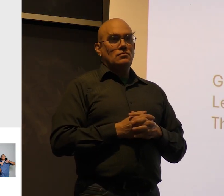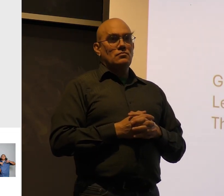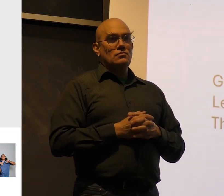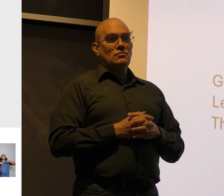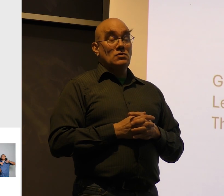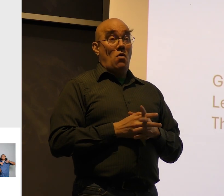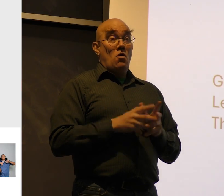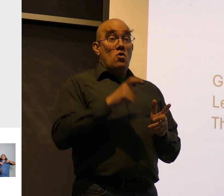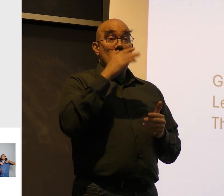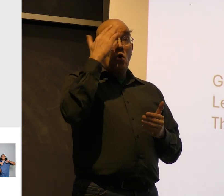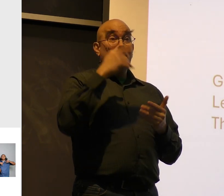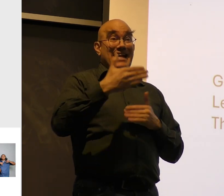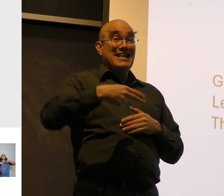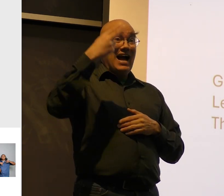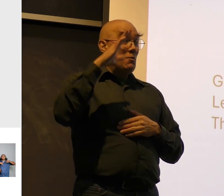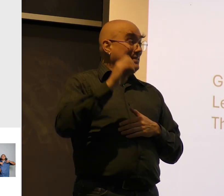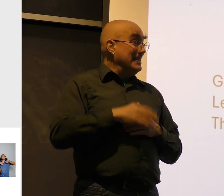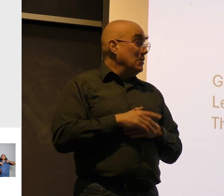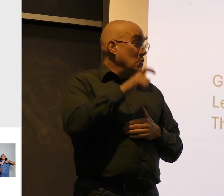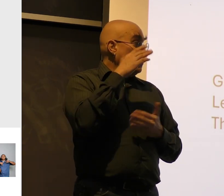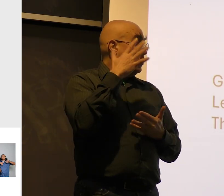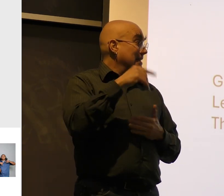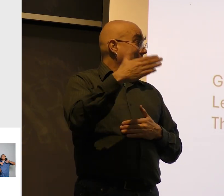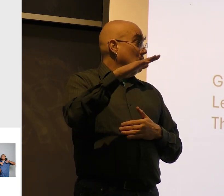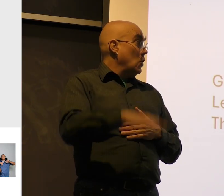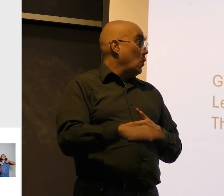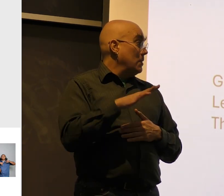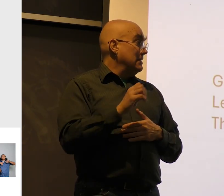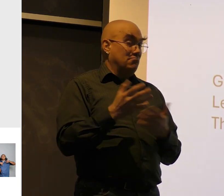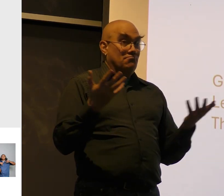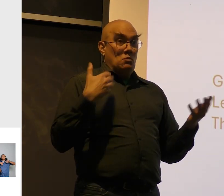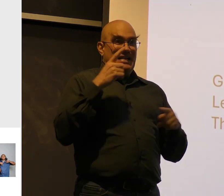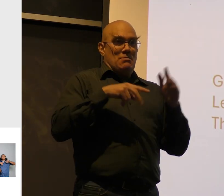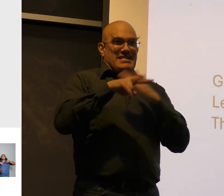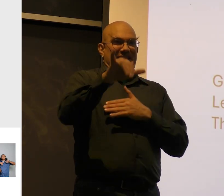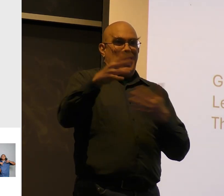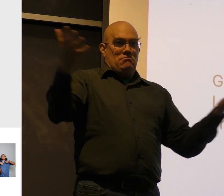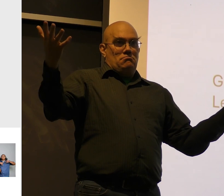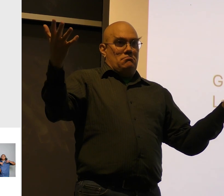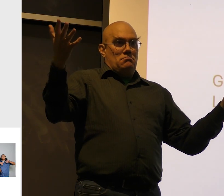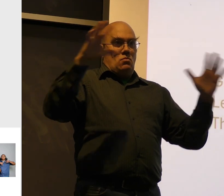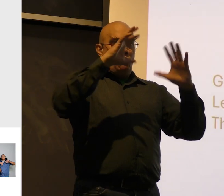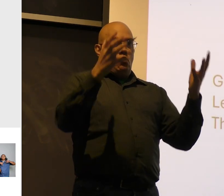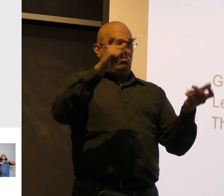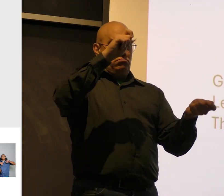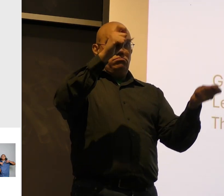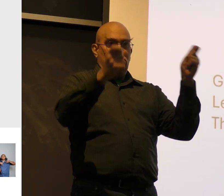lows. I mean, who knows what the next high will be? Who knows what the next low will be? We can't predict that. The